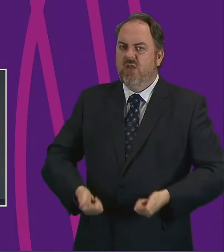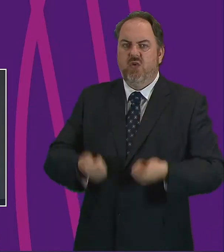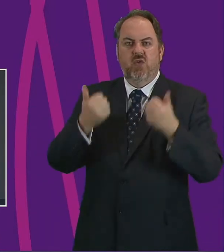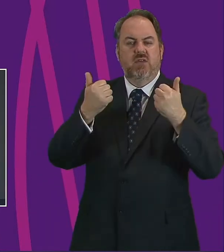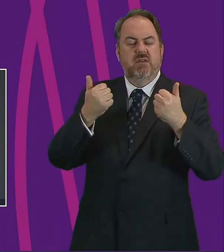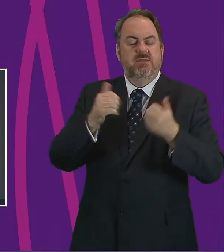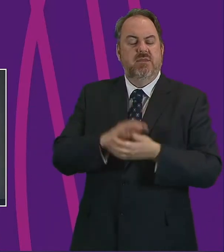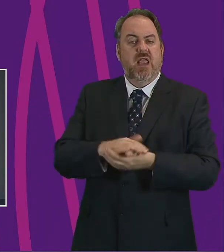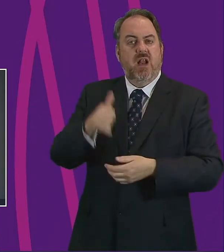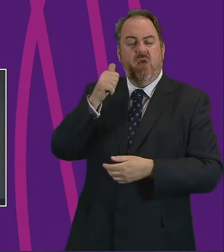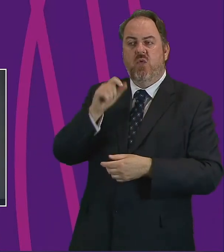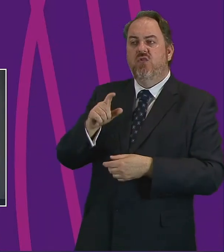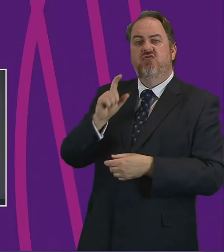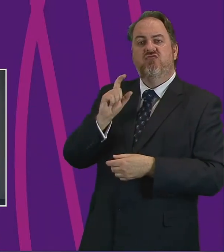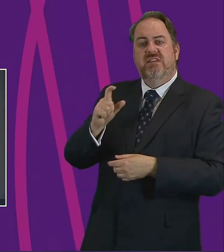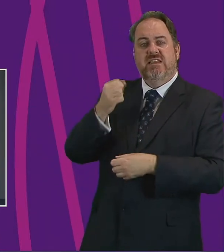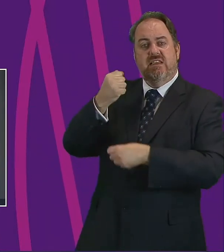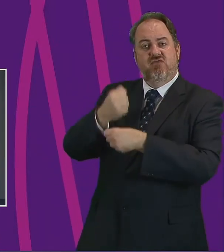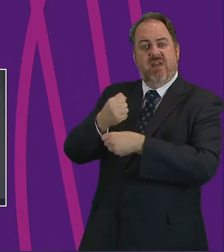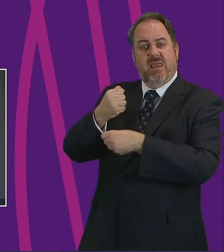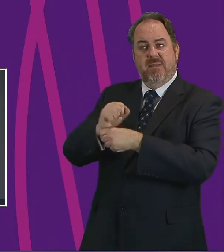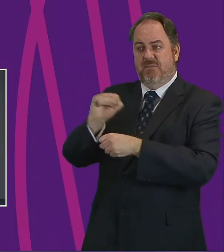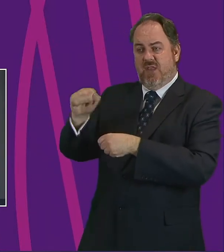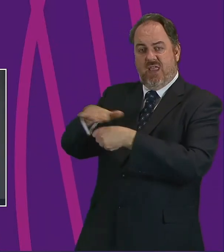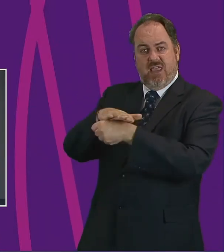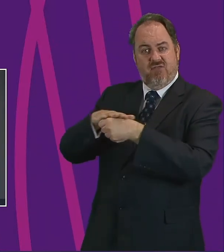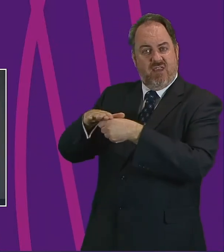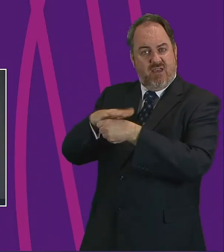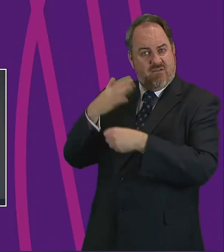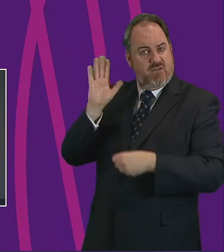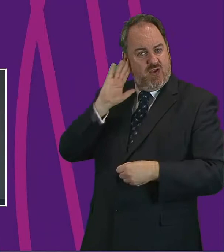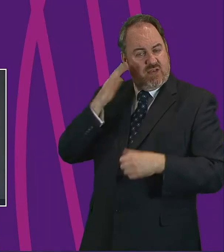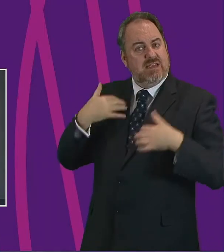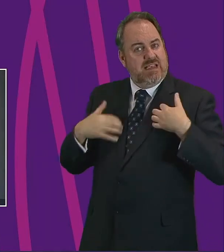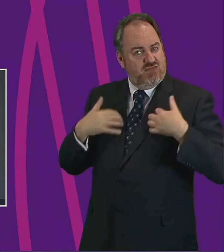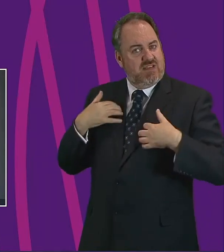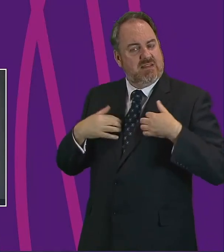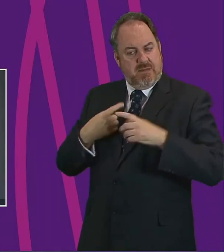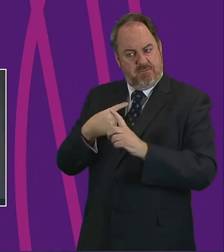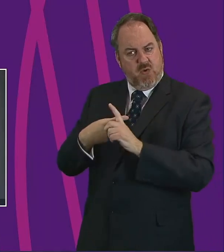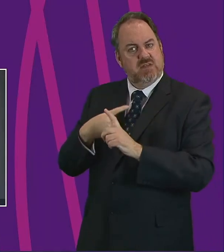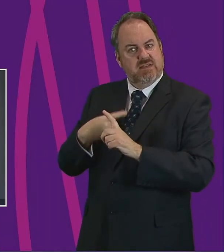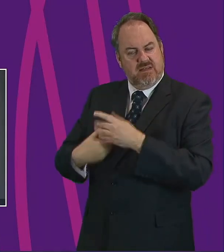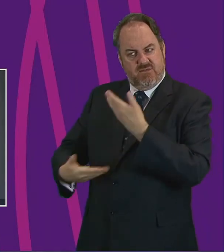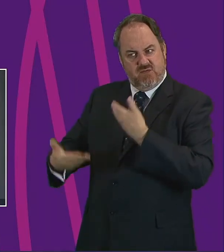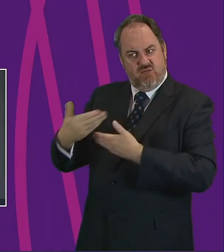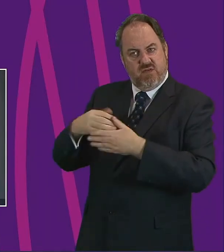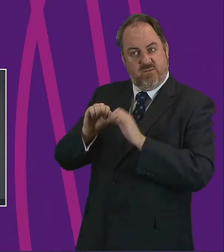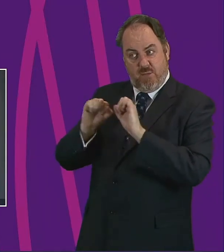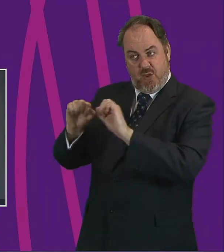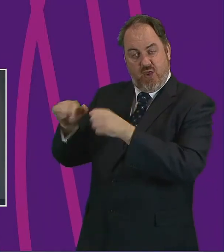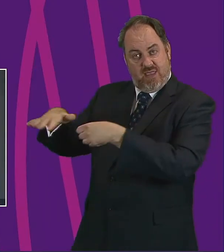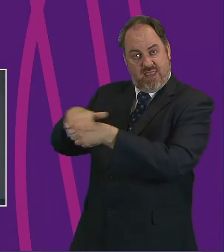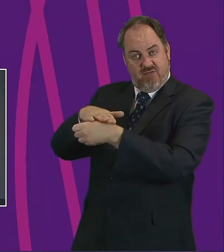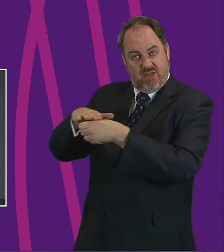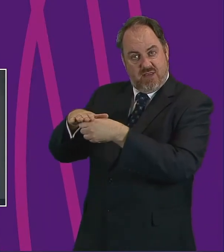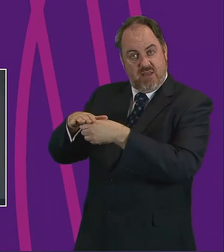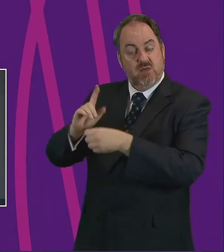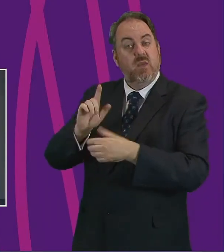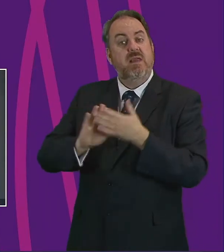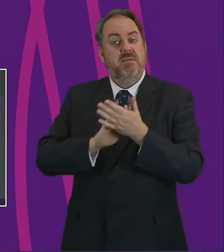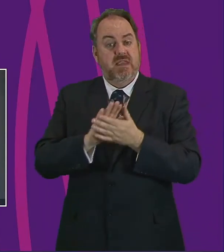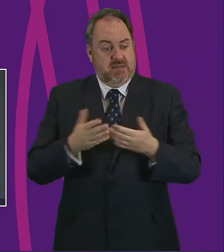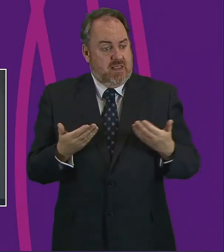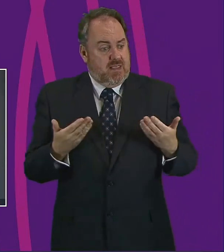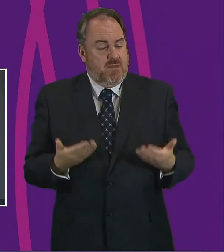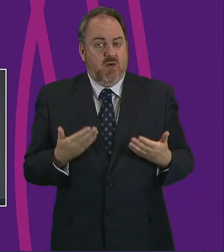Graham's constituency as well in the course of the last 7 days. I think on a sustained basis, teachers are maintaining